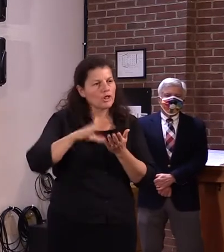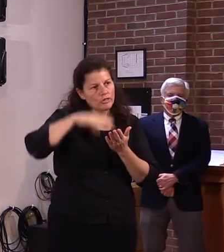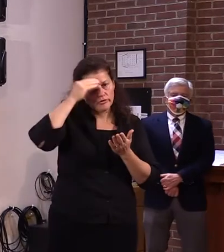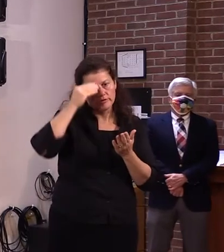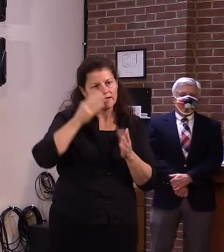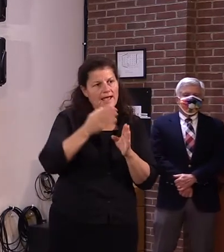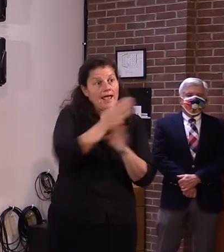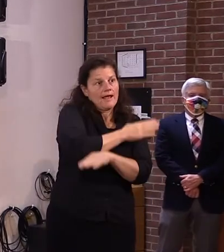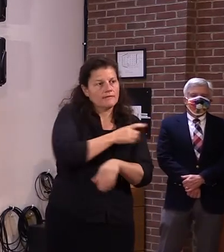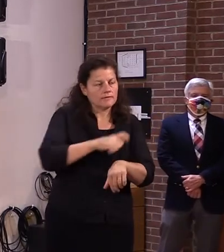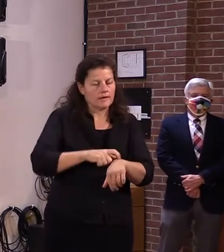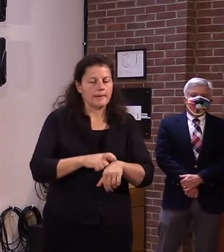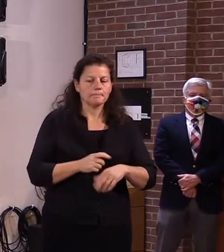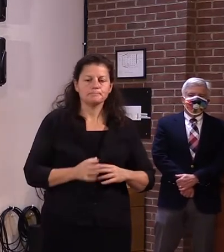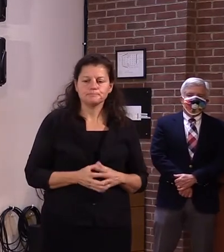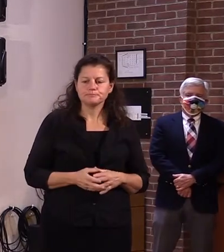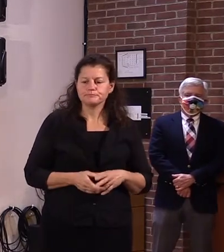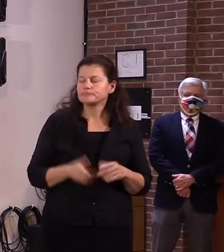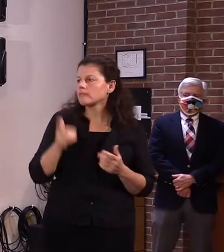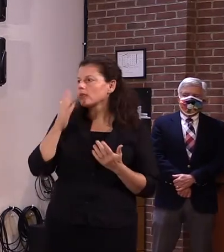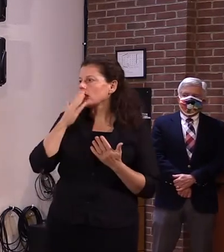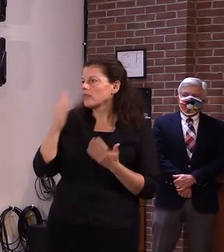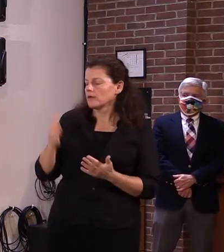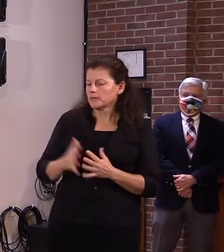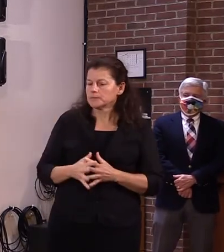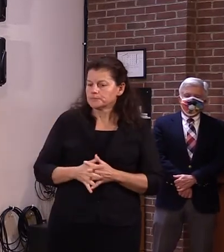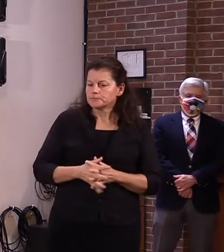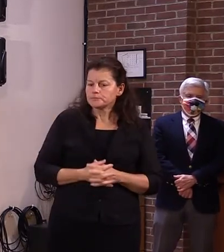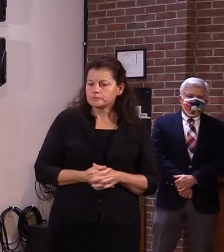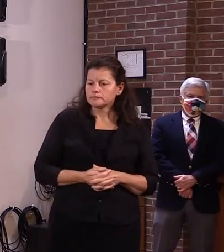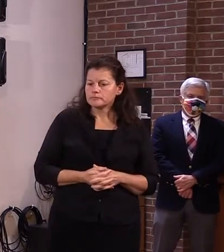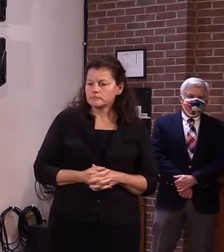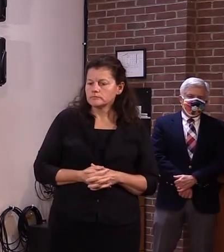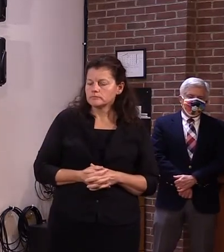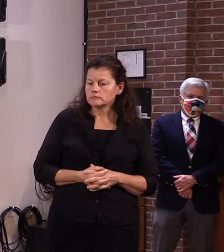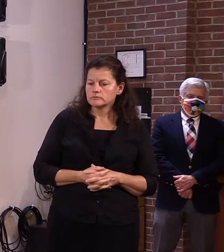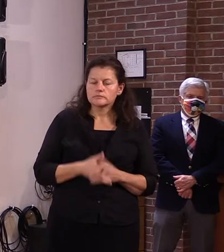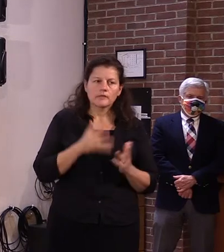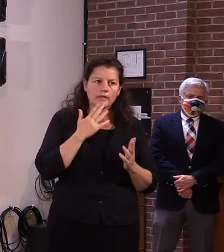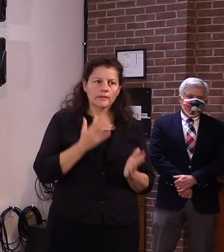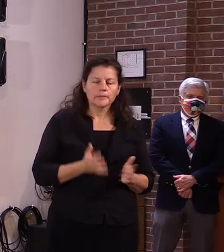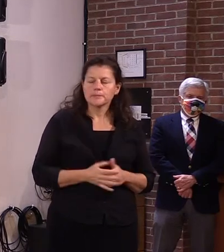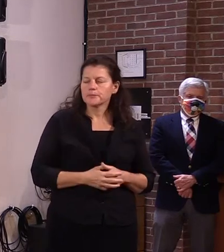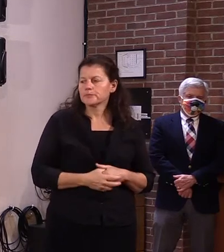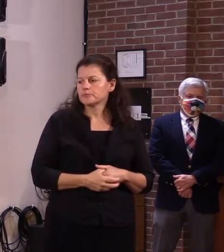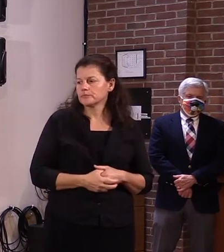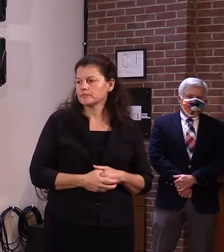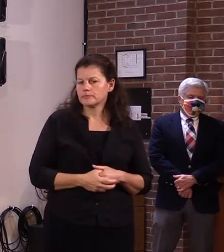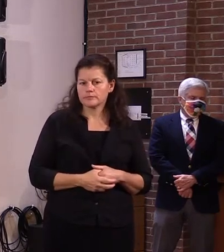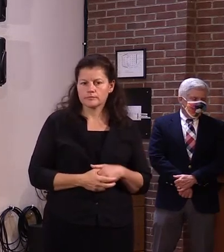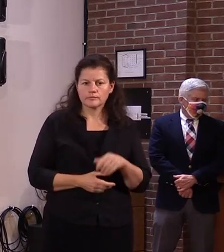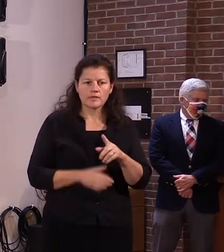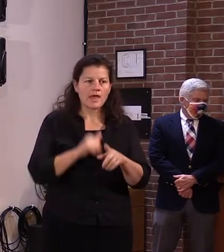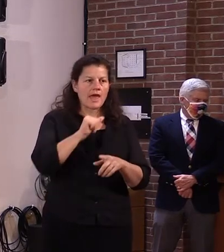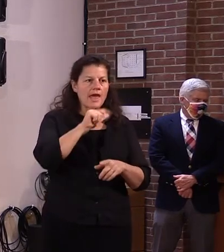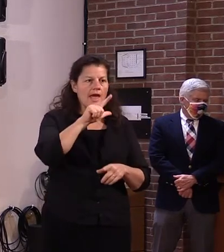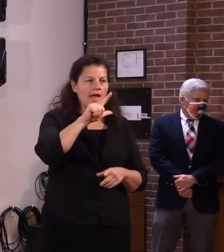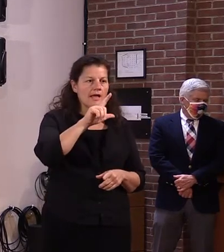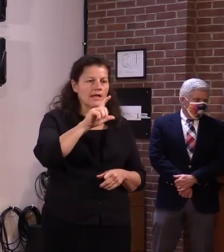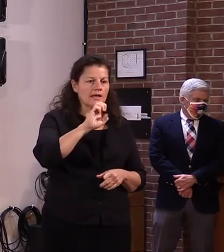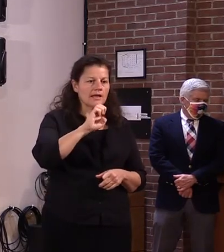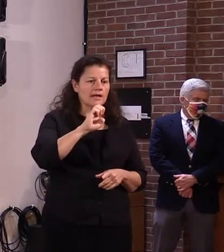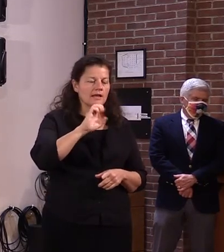much. No one can argue with that, that's for sure. Thank you all. Alec, News